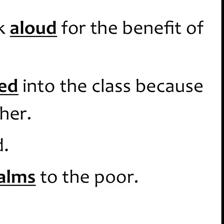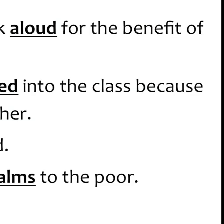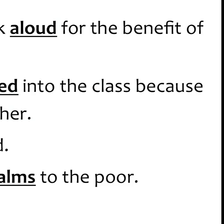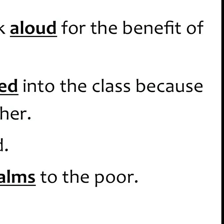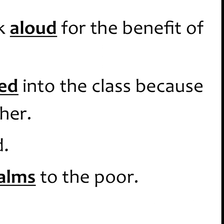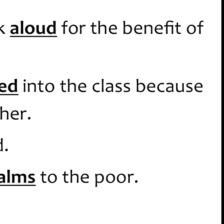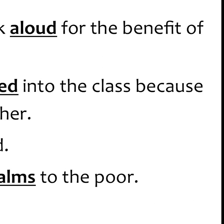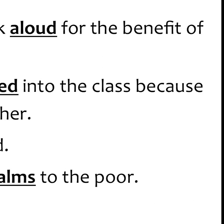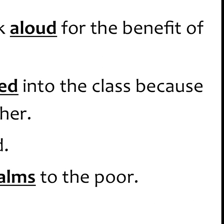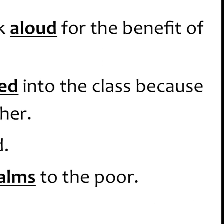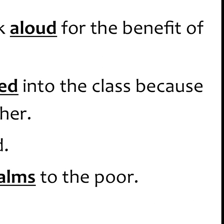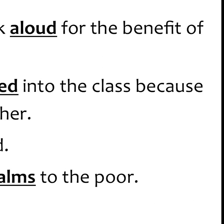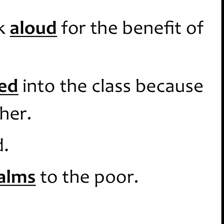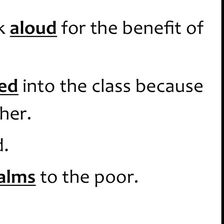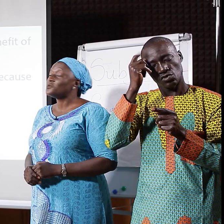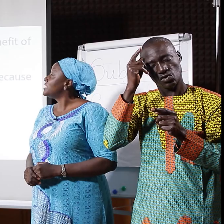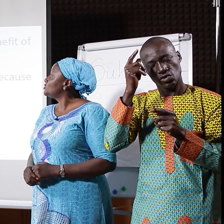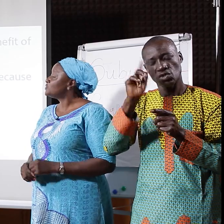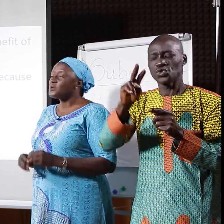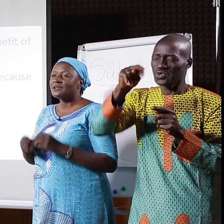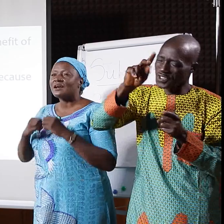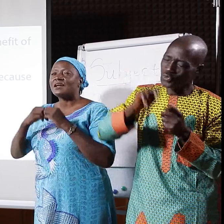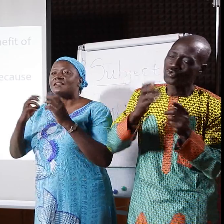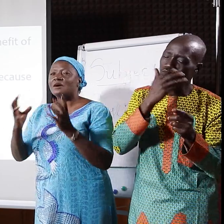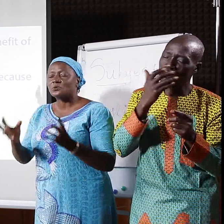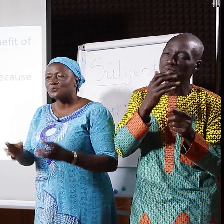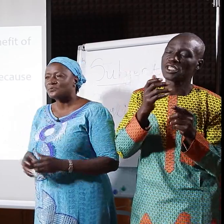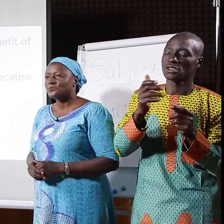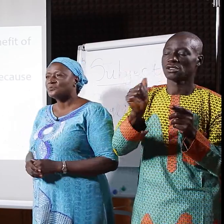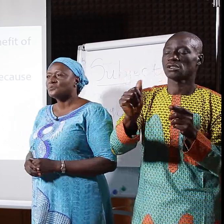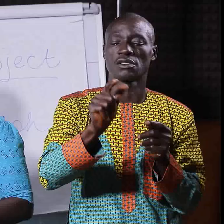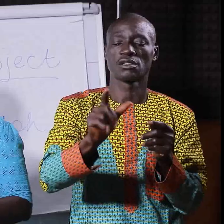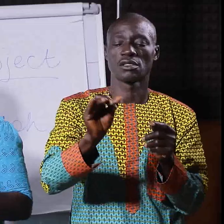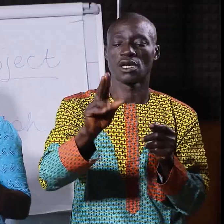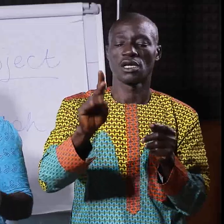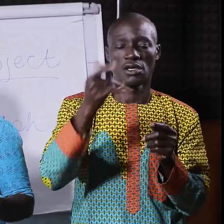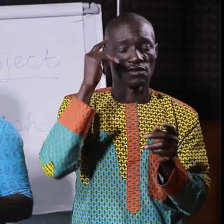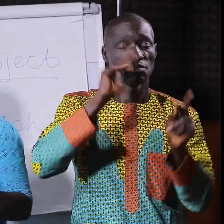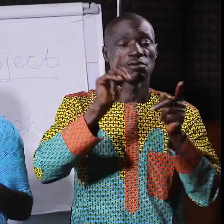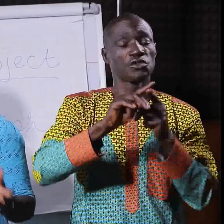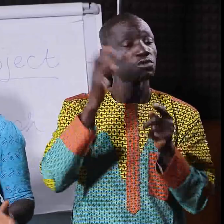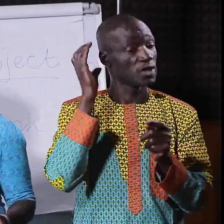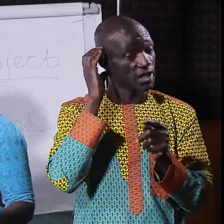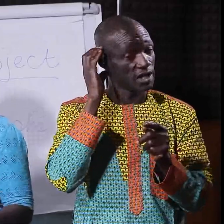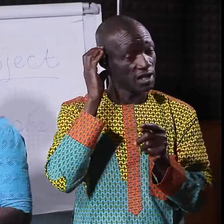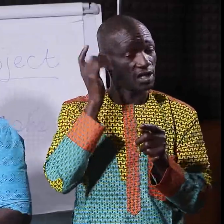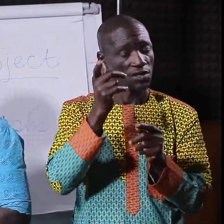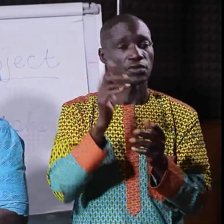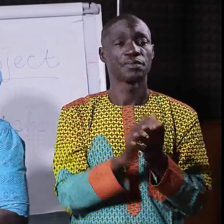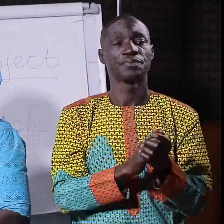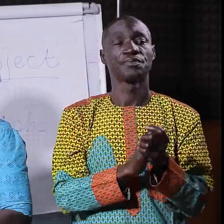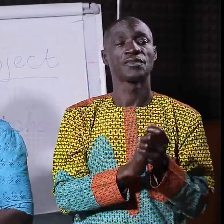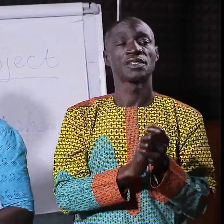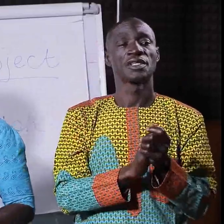the benefit of those at the gallery. You need to speak aloud. Speak aloud so that everybody can hear you clearly.